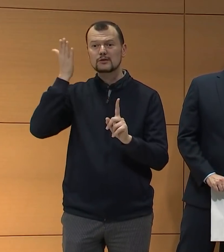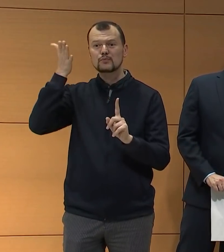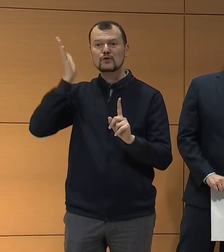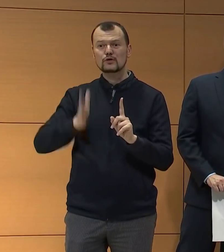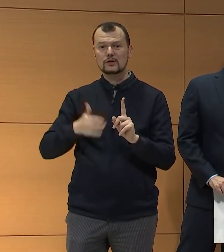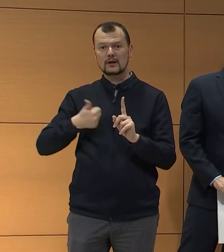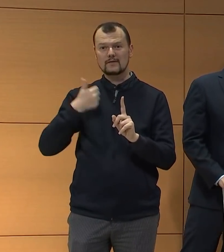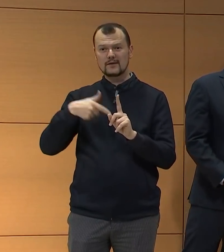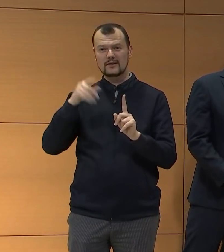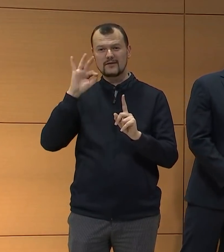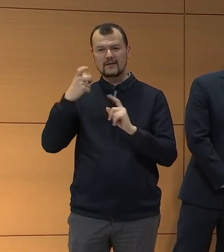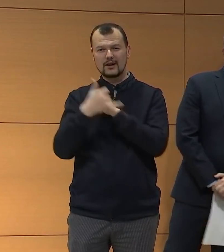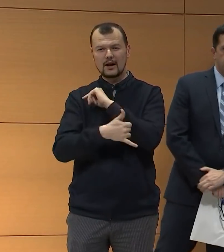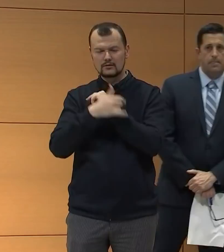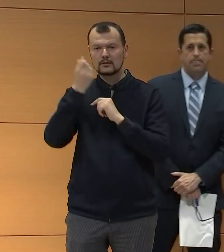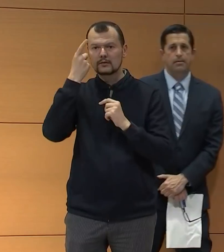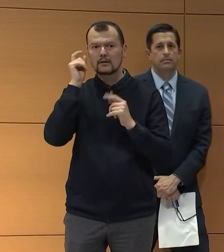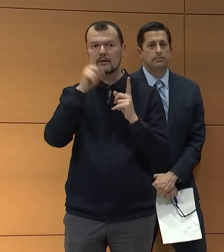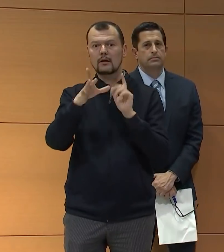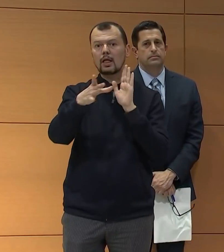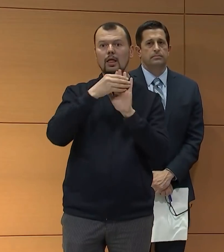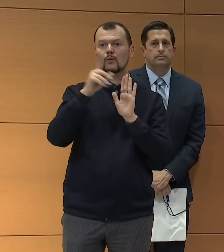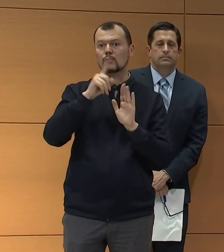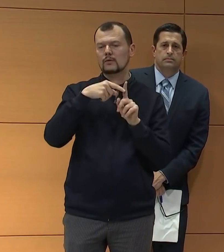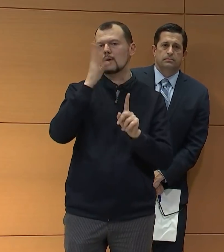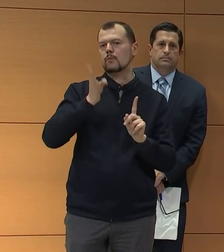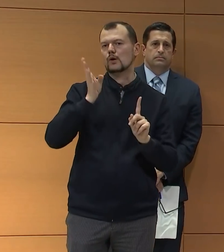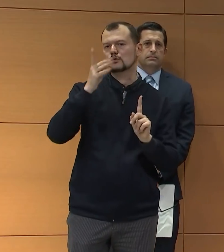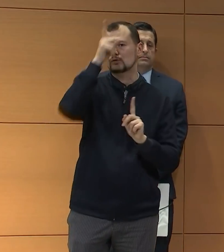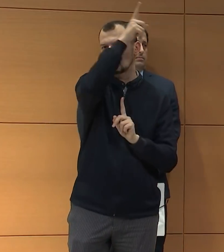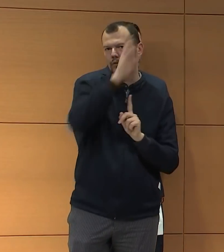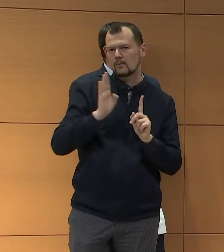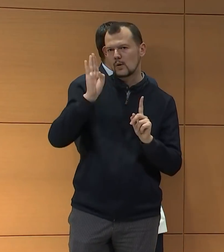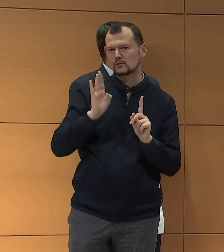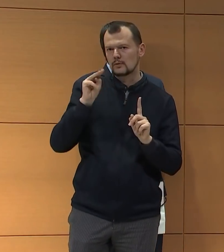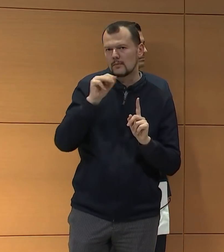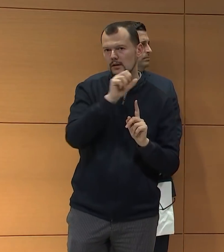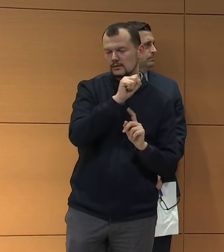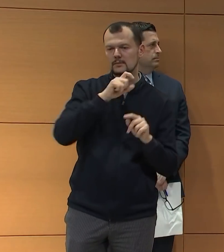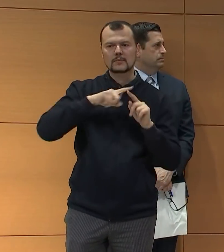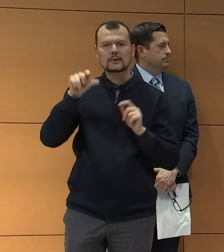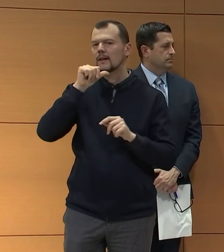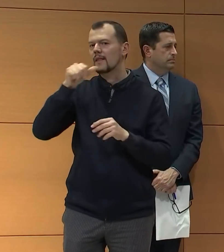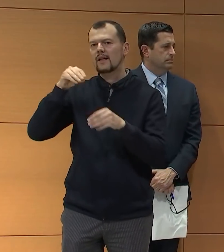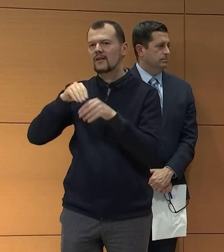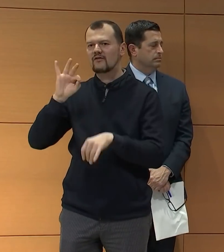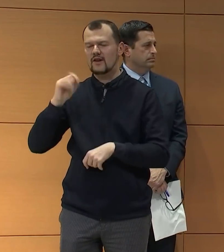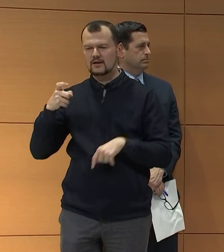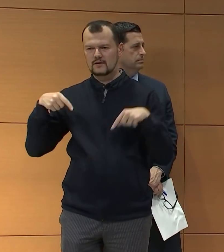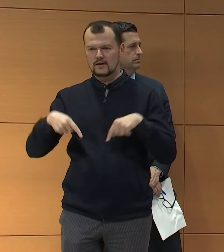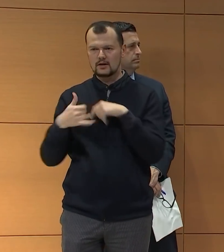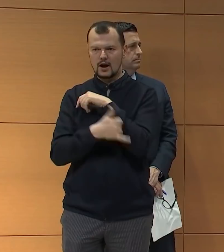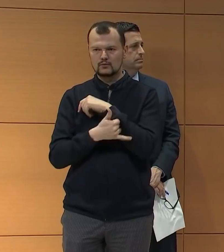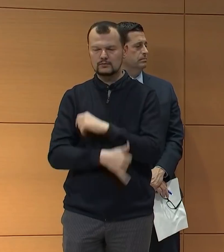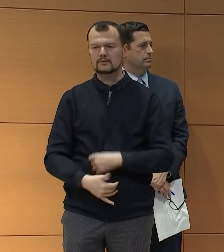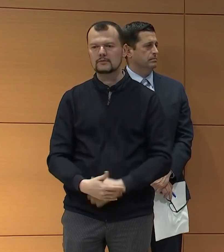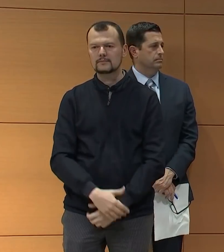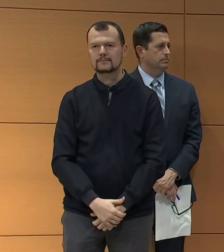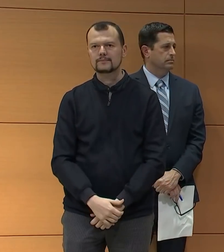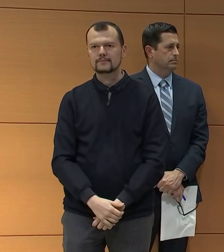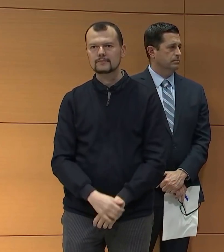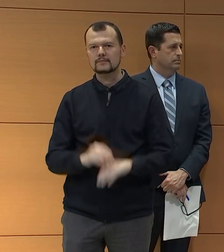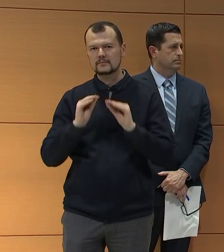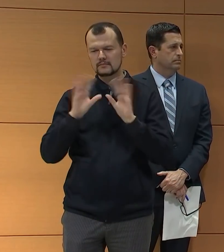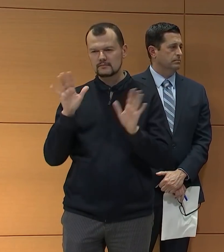Yes. From the economic standpoint, what are we doing to assist those who may not be able to afford taking days off work and staying at home